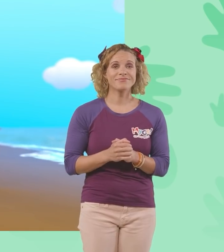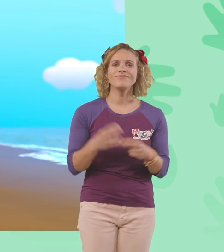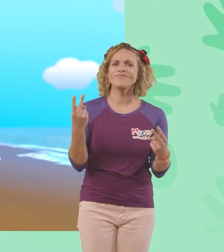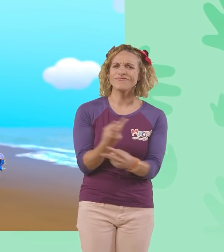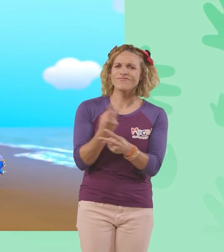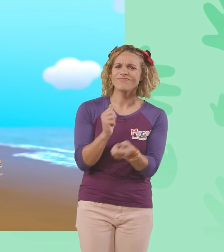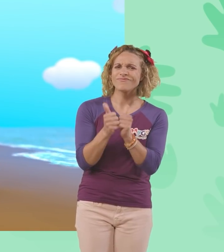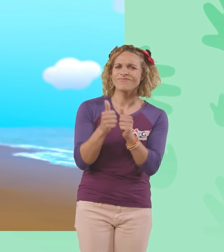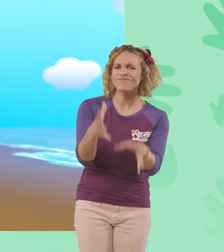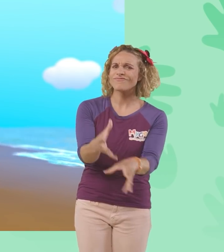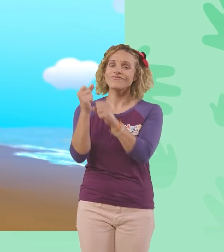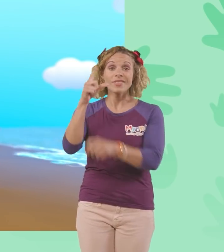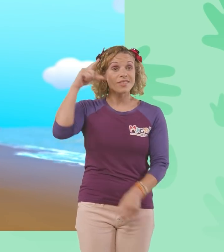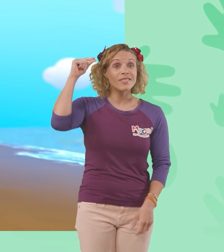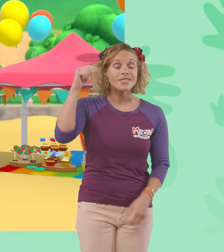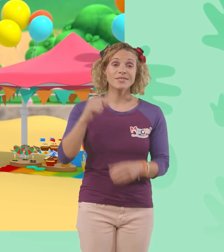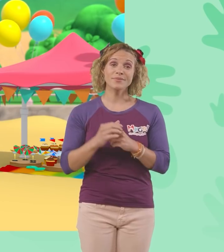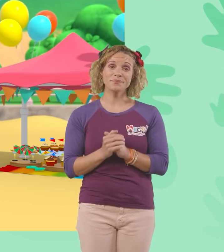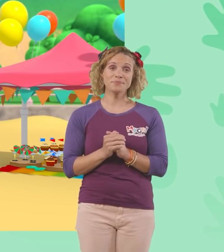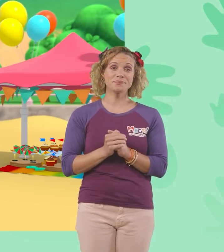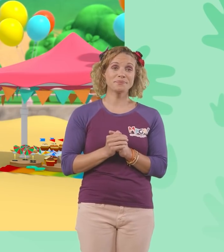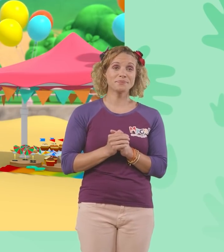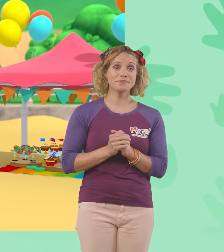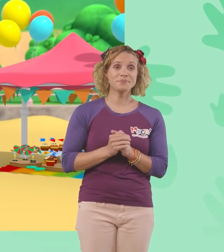We'll get you out somehow, Fiona.